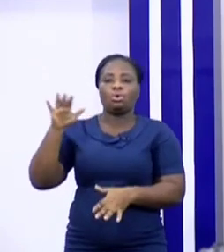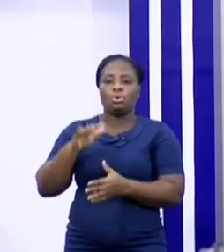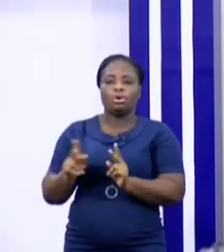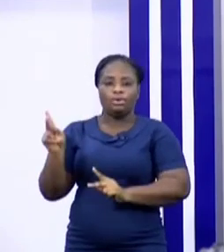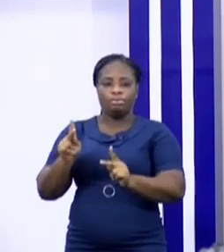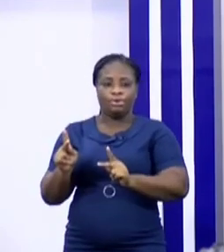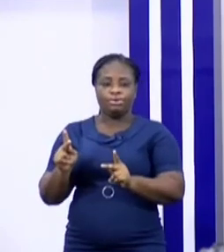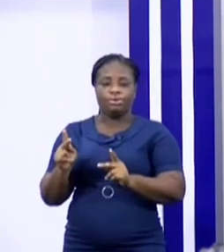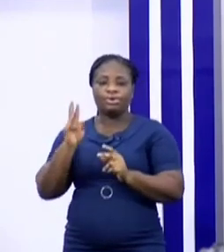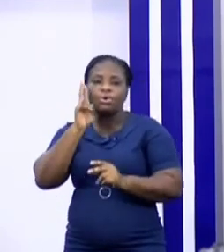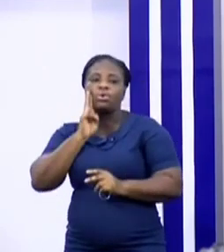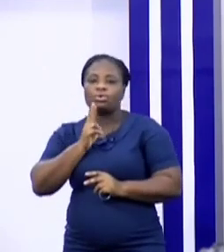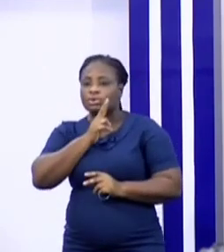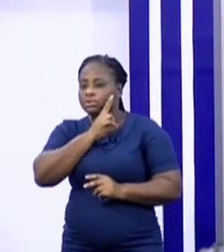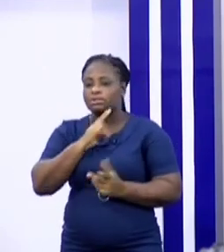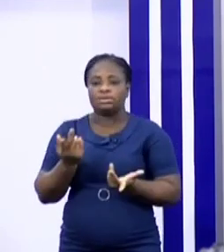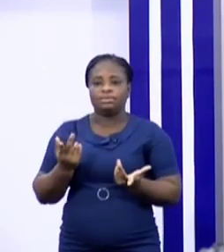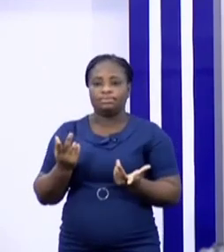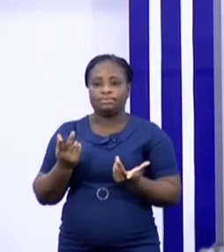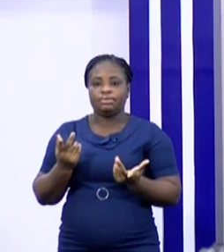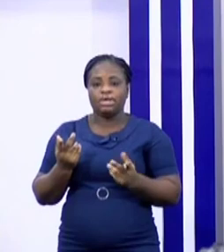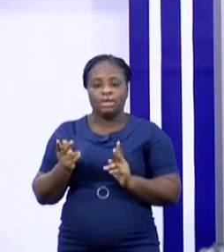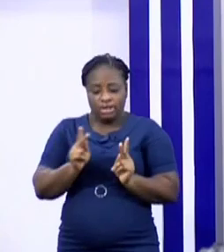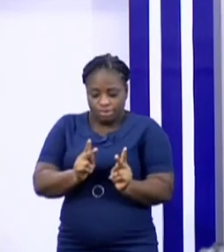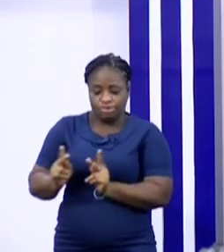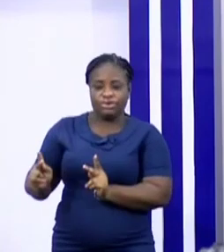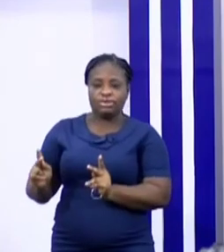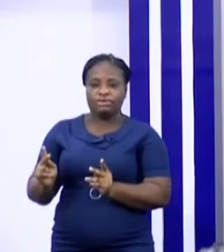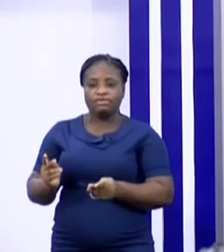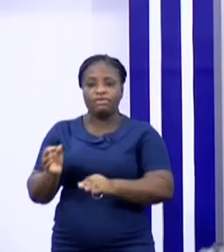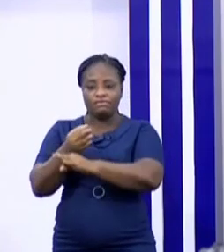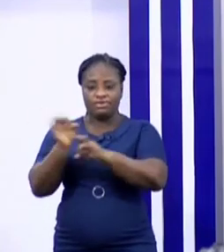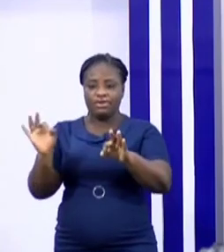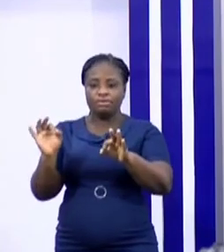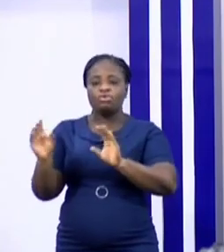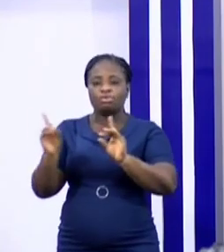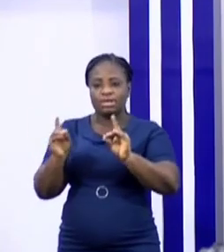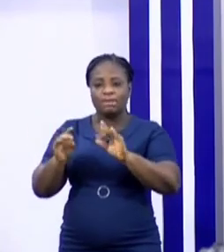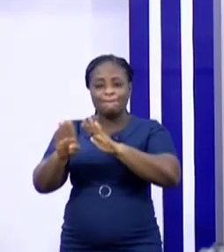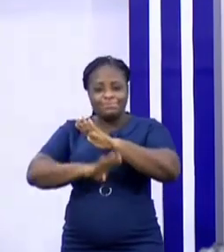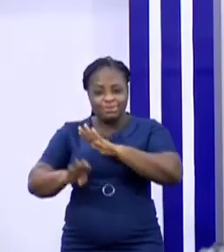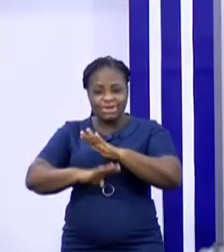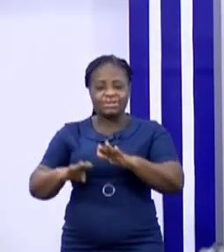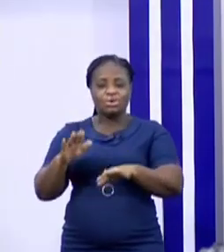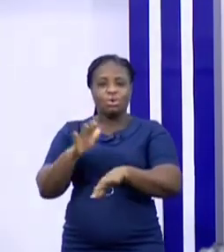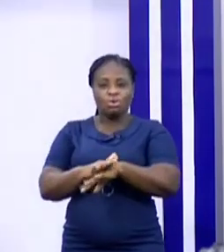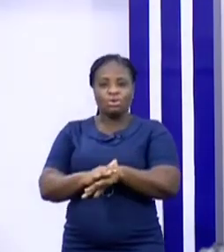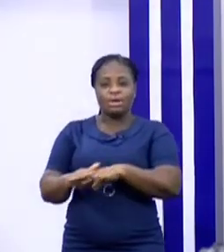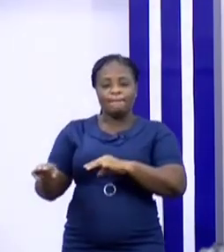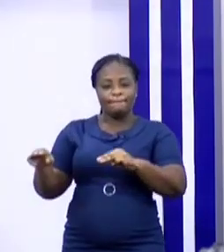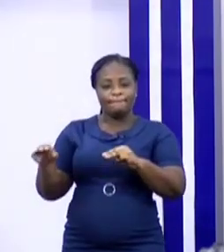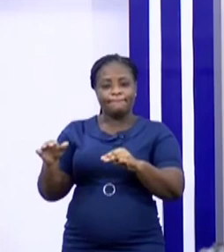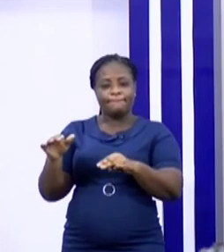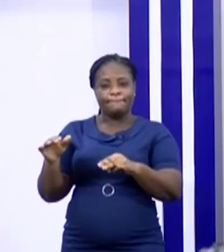all people in the hotel. Then preparation for discharge will be done based on, or management will be done